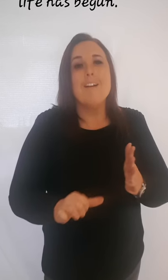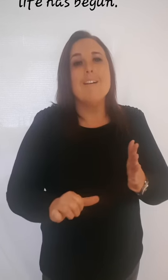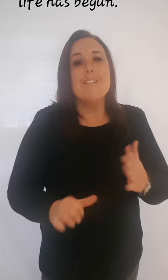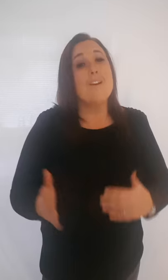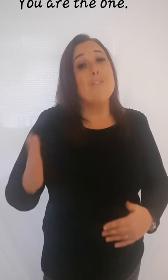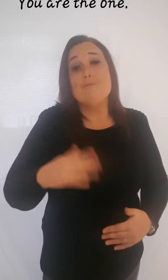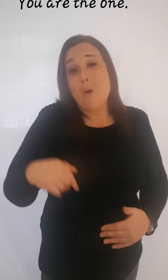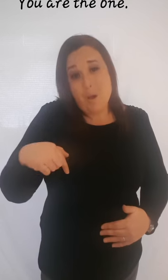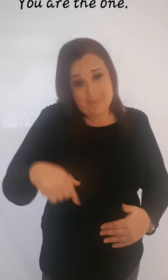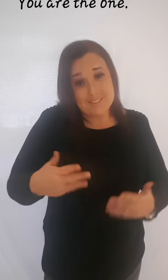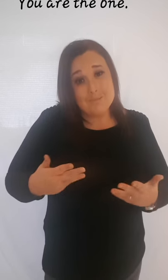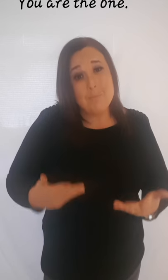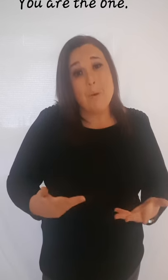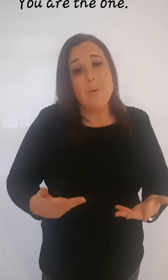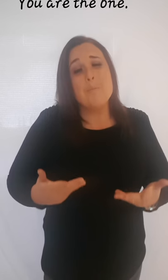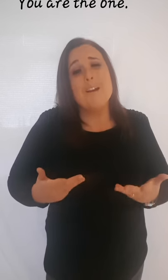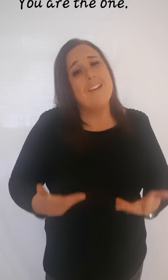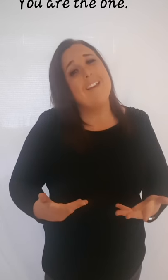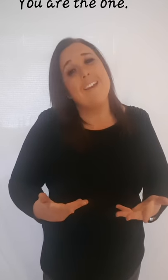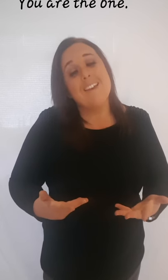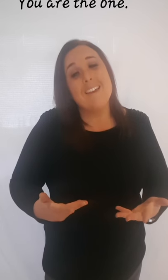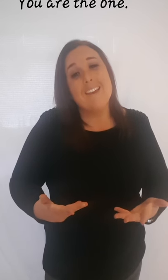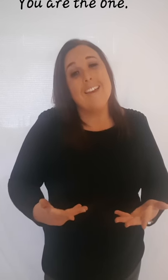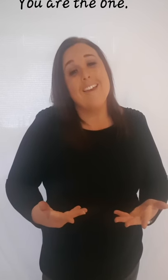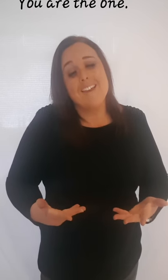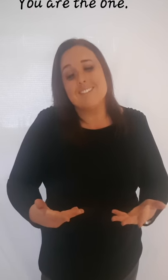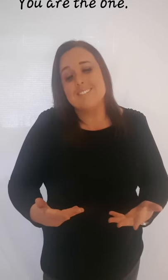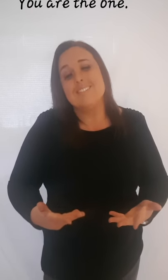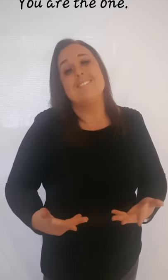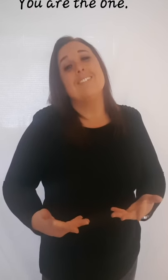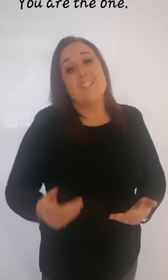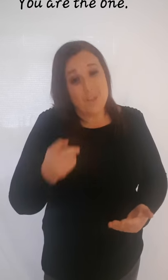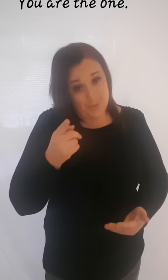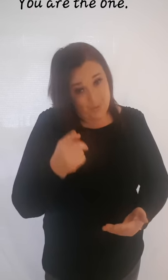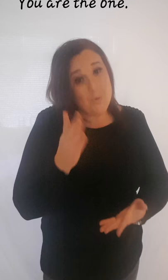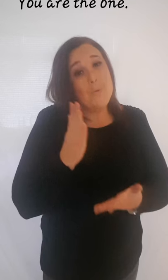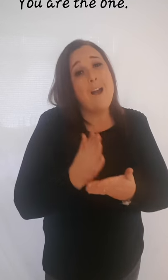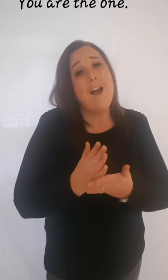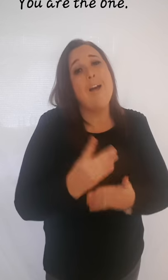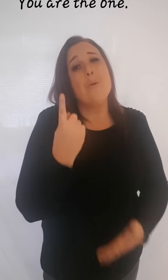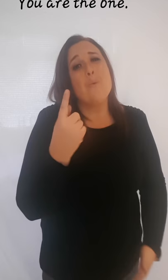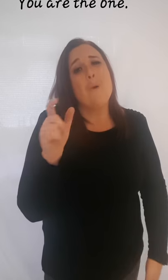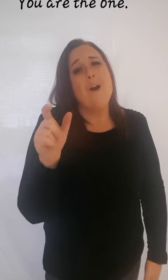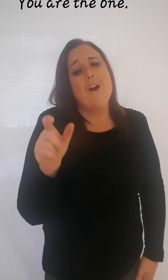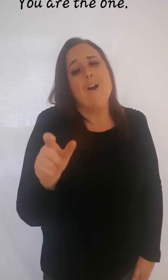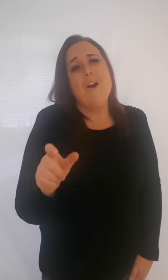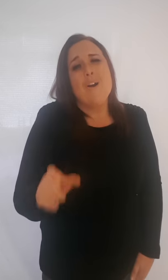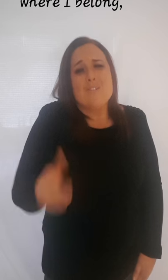From this moment, you are the one